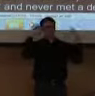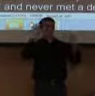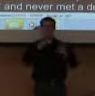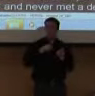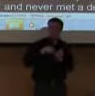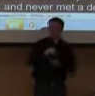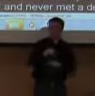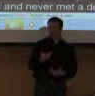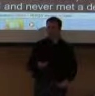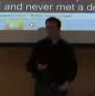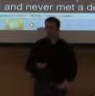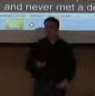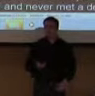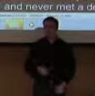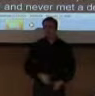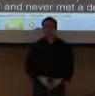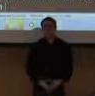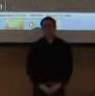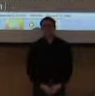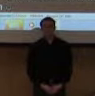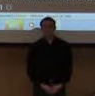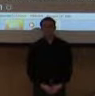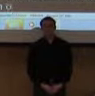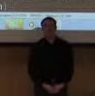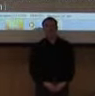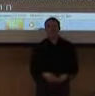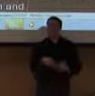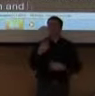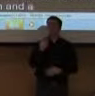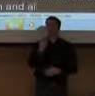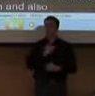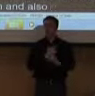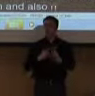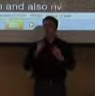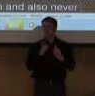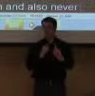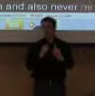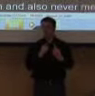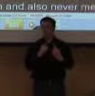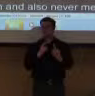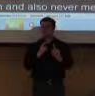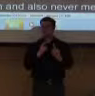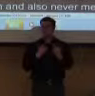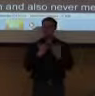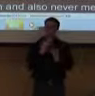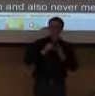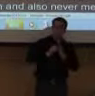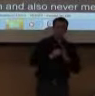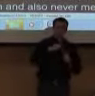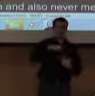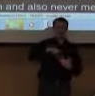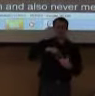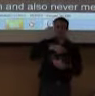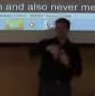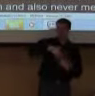that they dream about. So what we're trying to accomplish by emphasizing